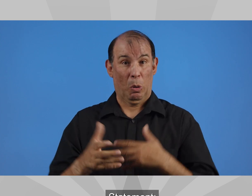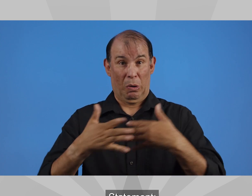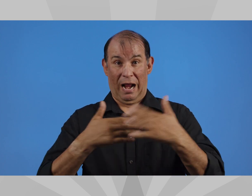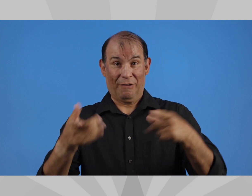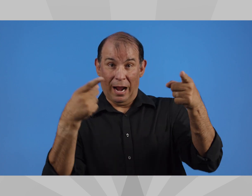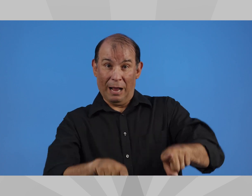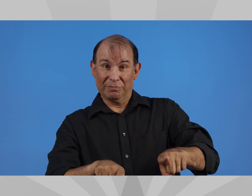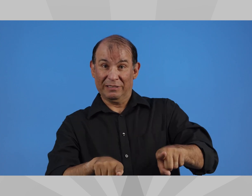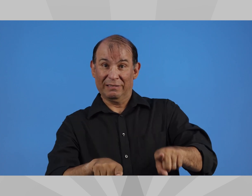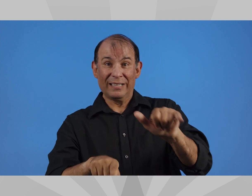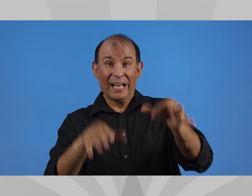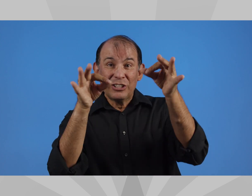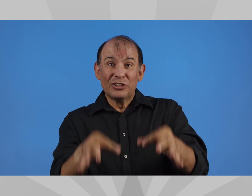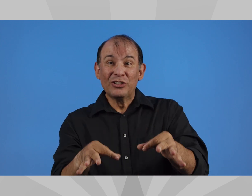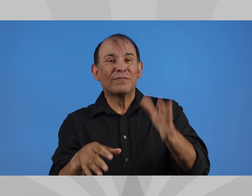Statement.